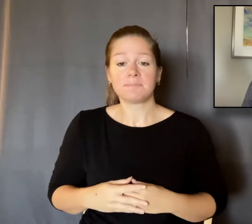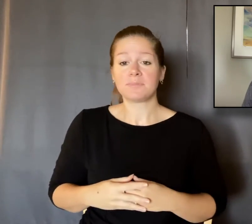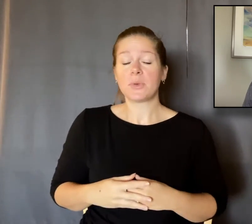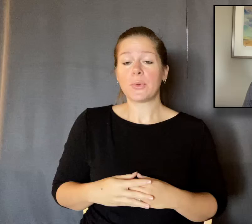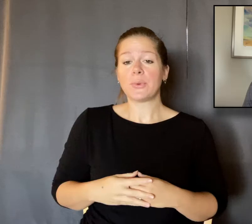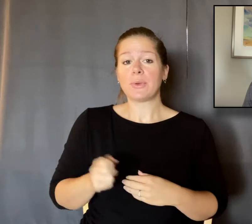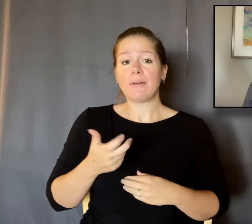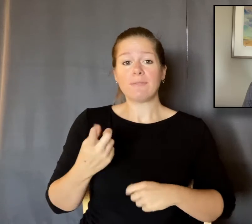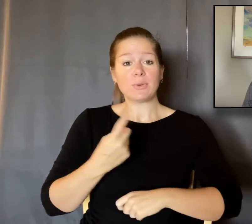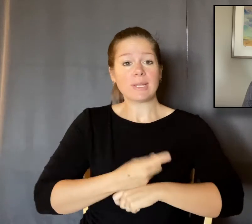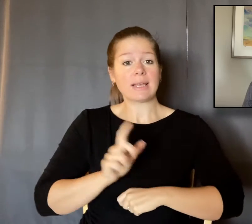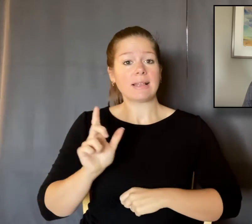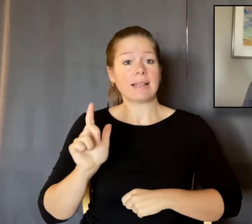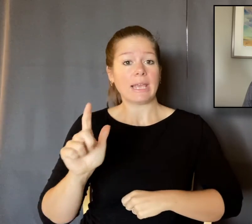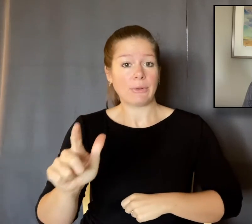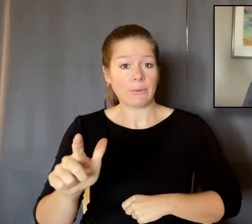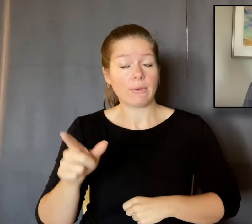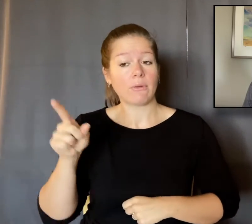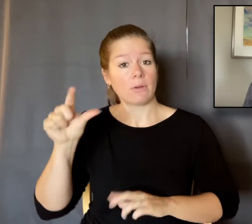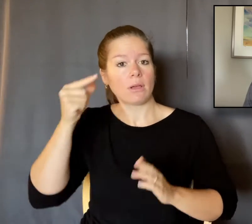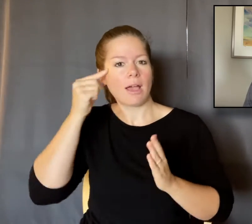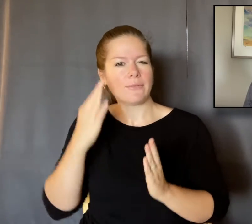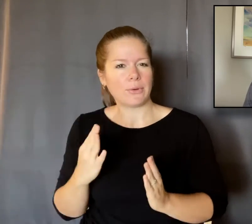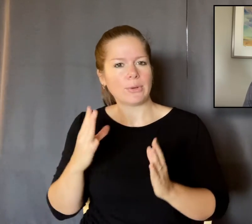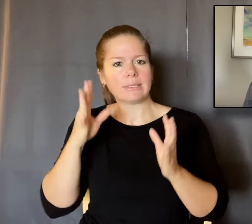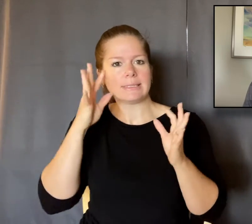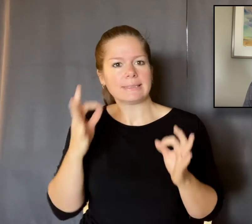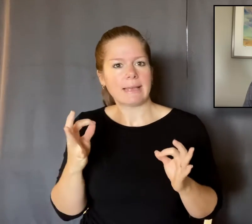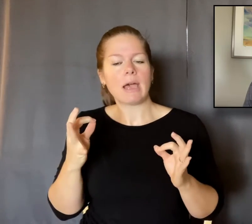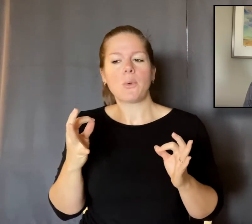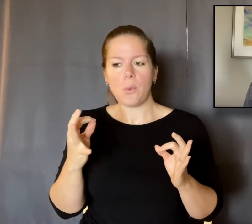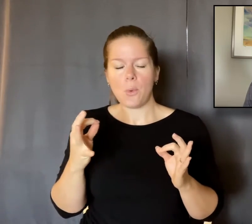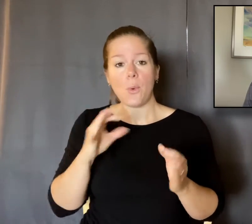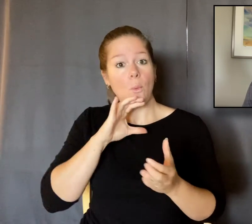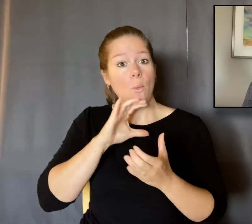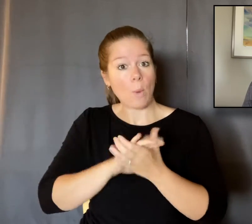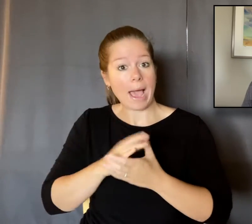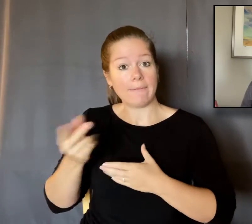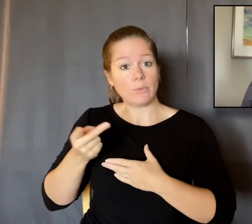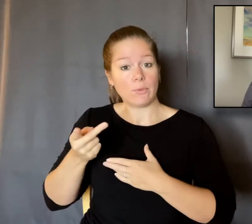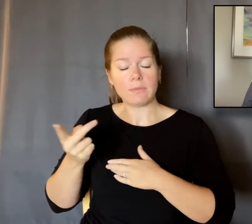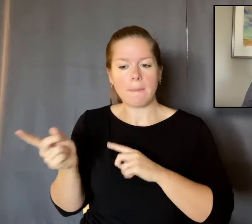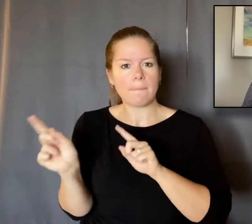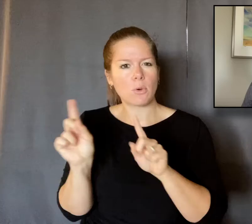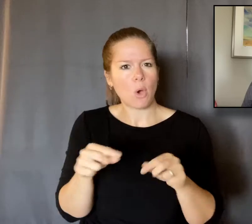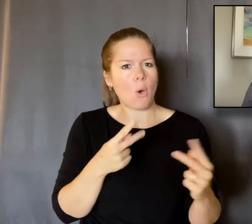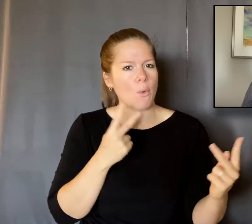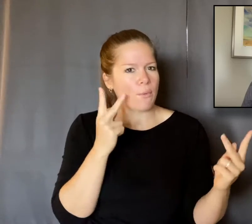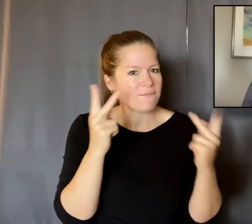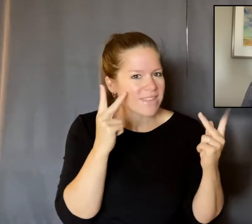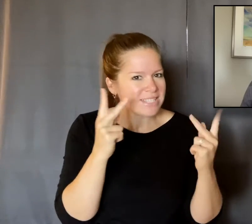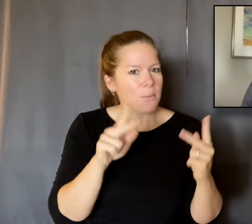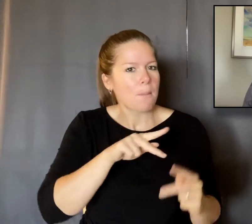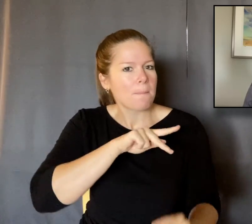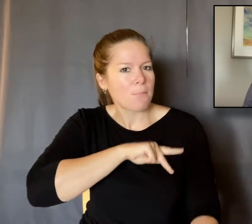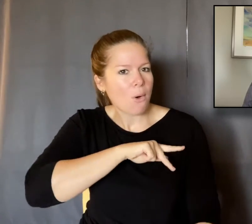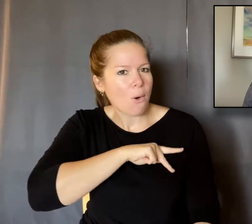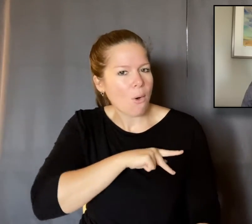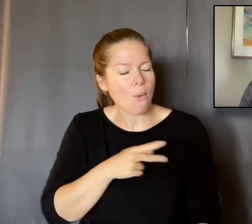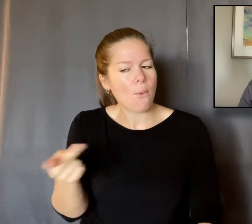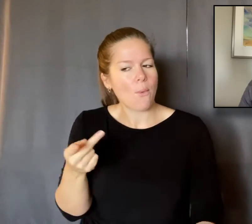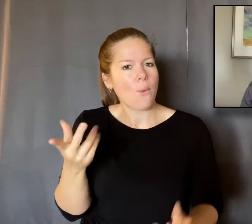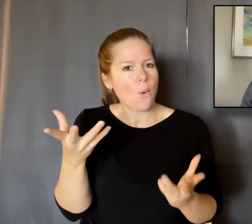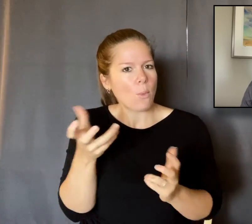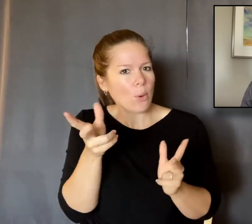came with his wife, Drusilla, who was Jewish, and he sent for Paul and heard him speak about faith in Christ. So now Felix wants to hear the gospel. His wife is